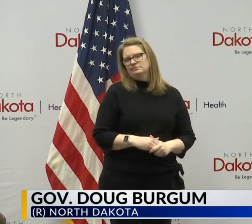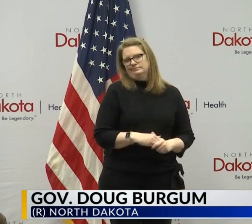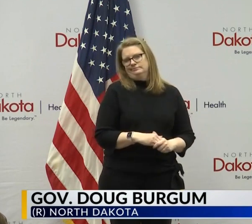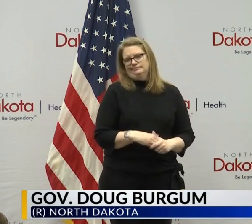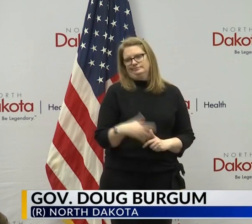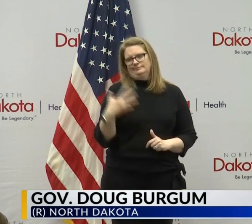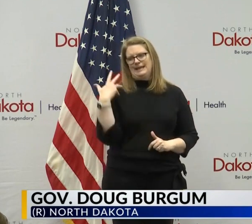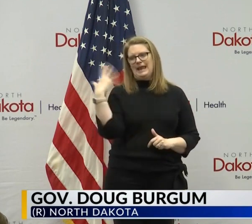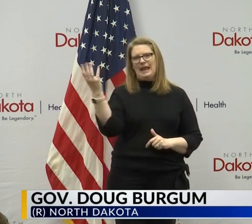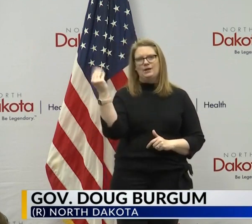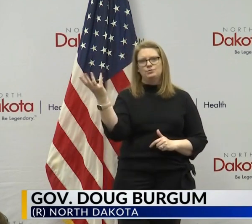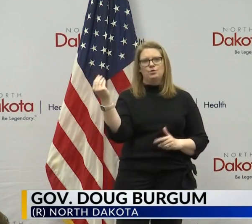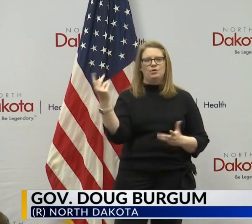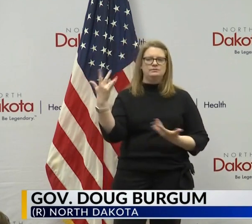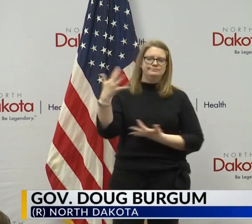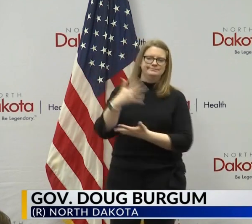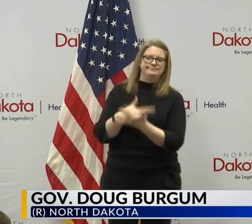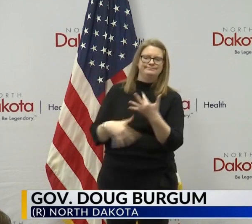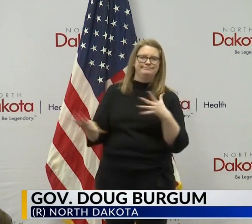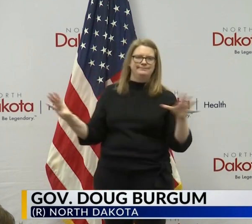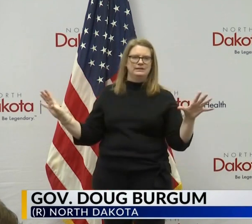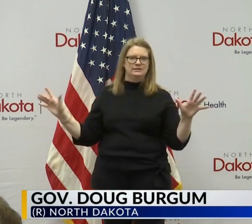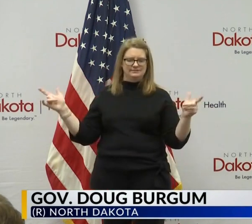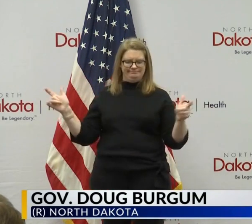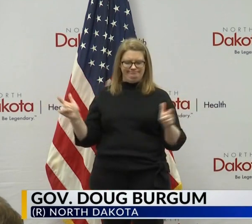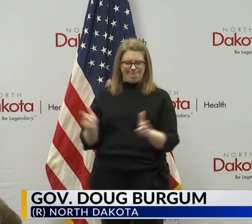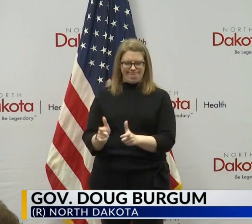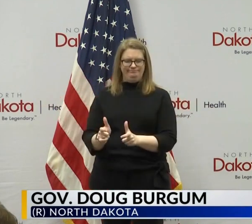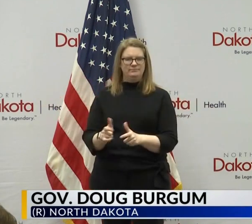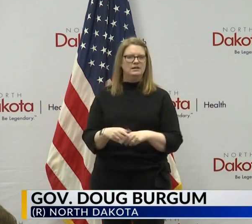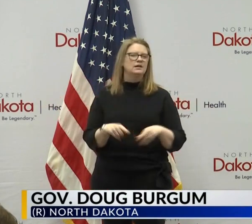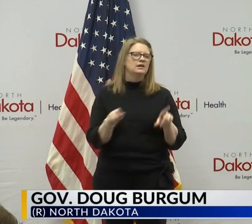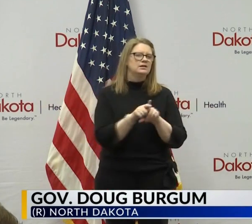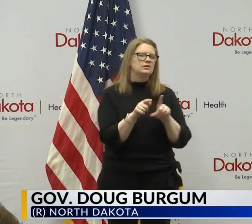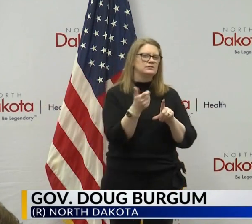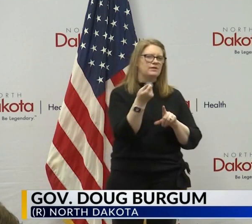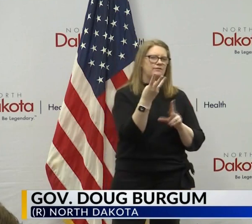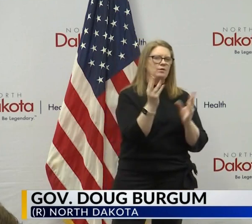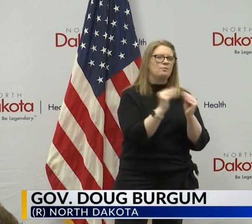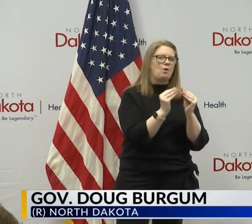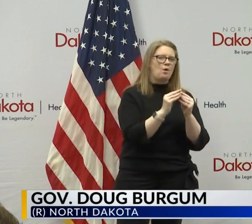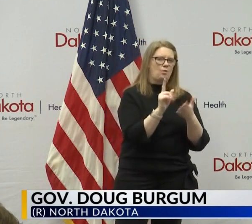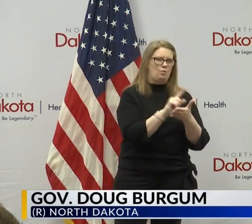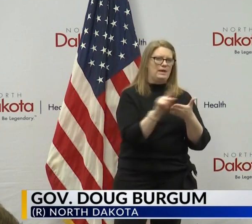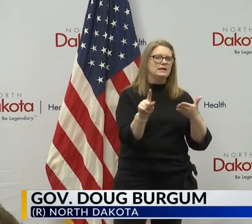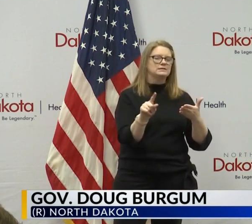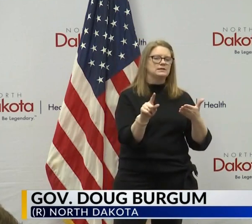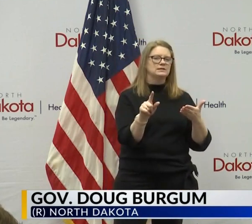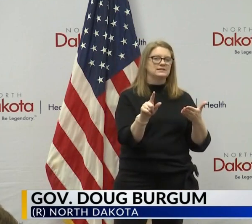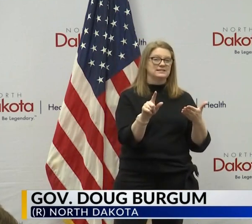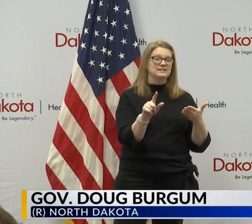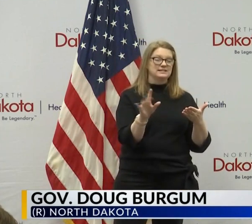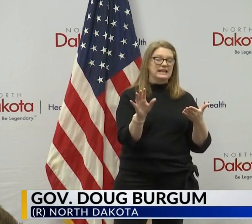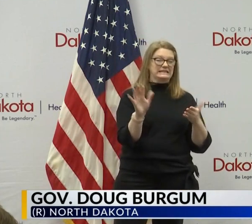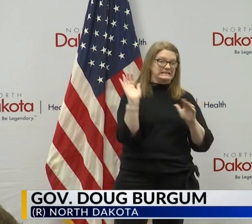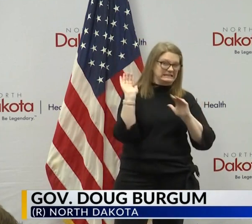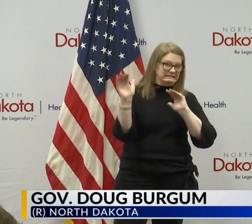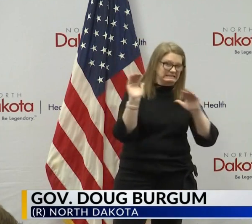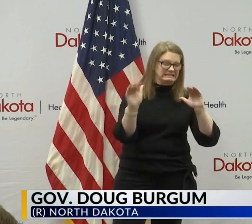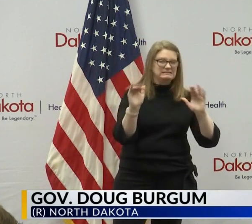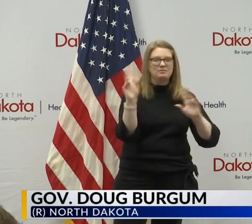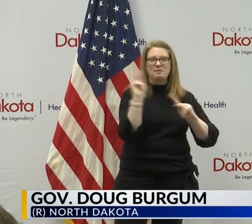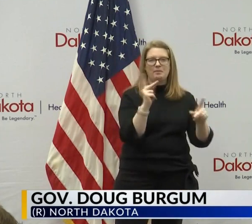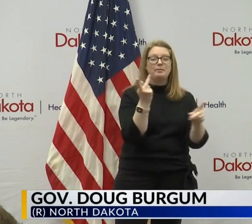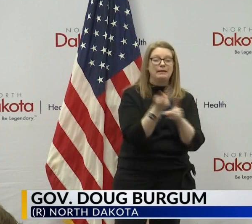outdoor gatherings and groups has gone down, and we probably also have a couple more weeks of people understanding what we're up against.